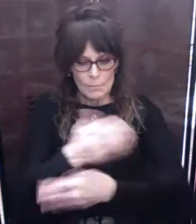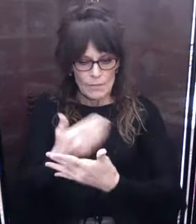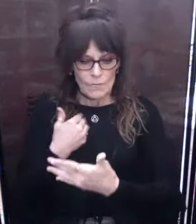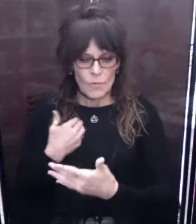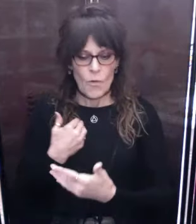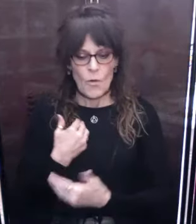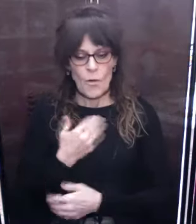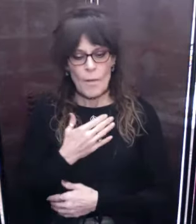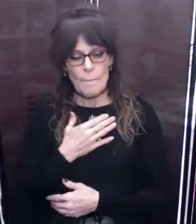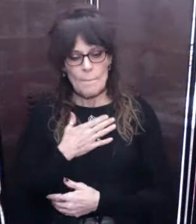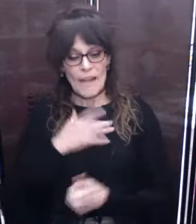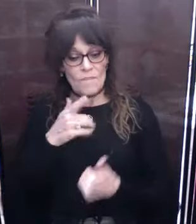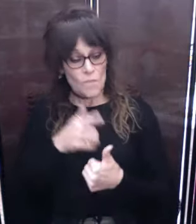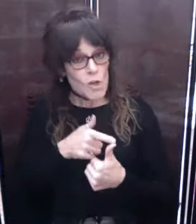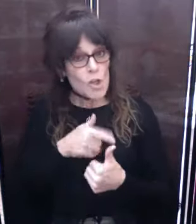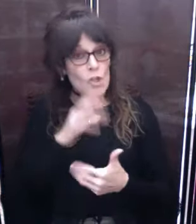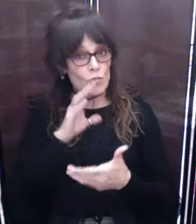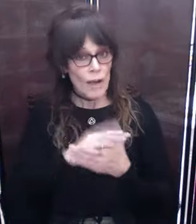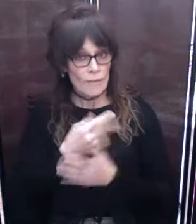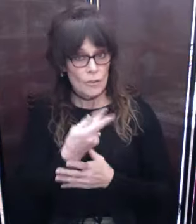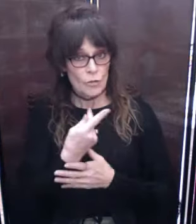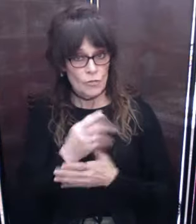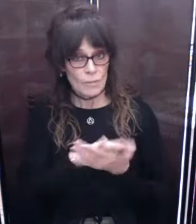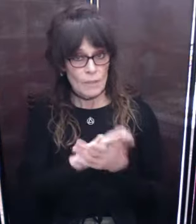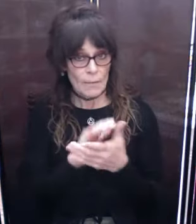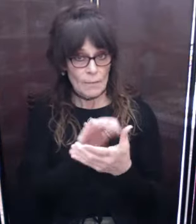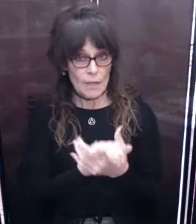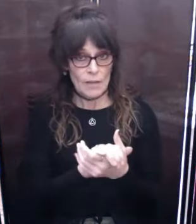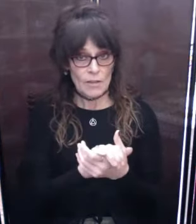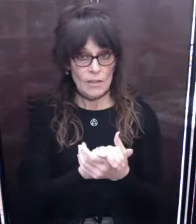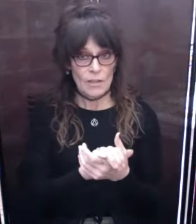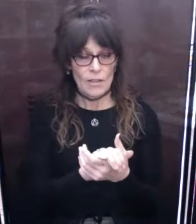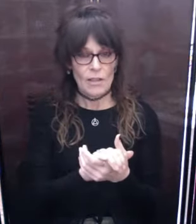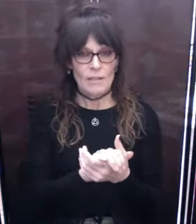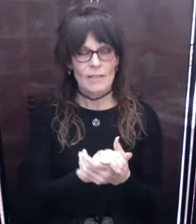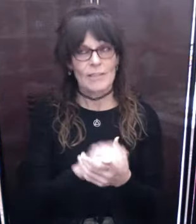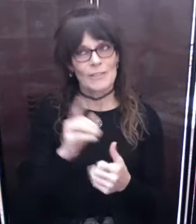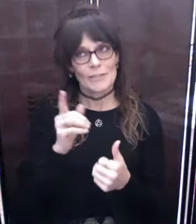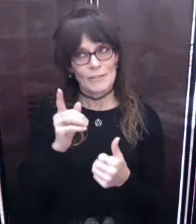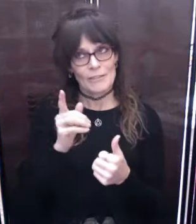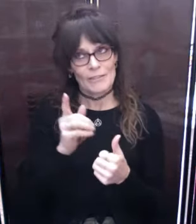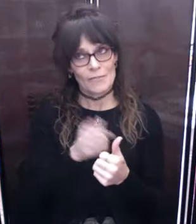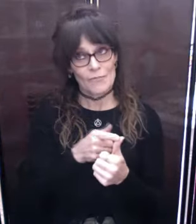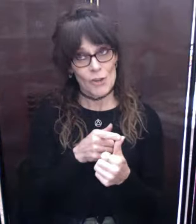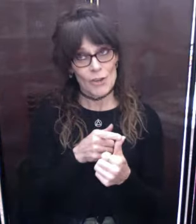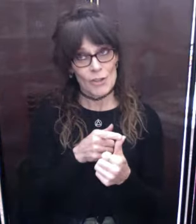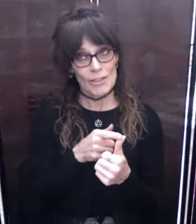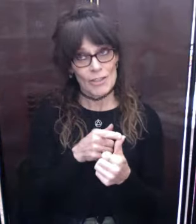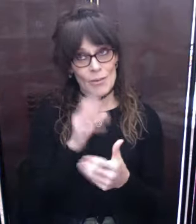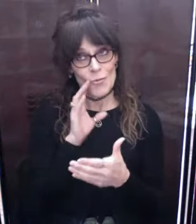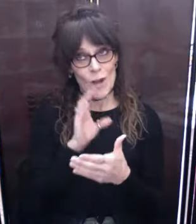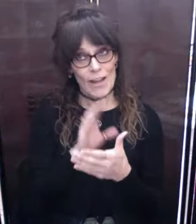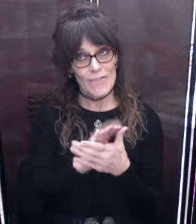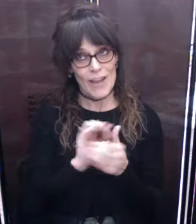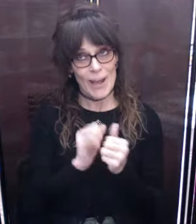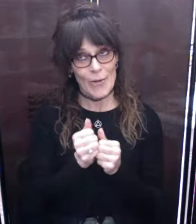married. And the fact that I used the phrase my first wife gives you a hint how well that turned out. Um,